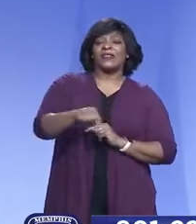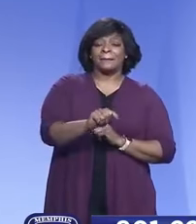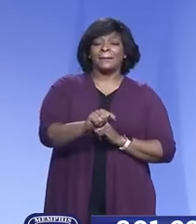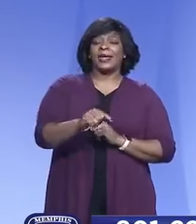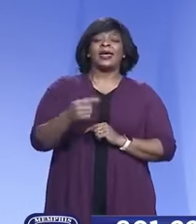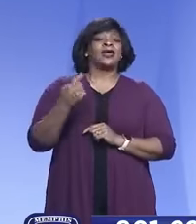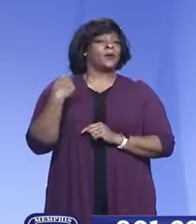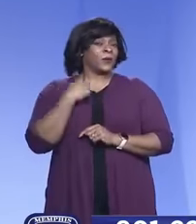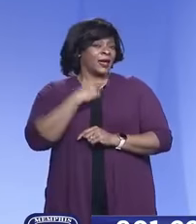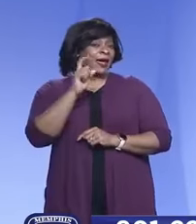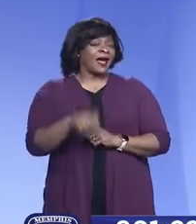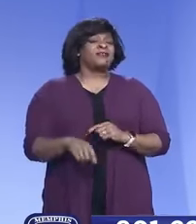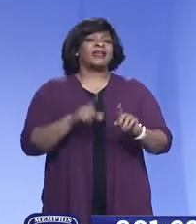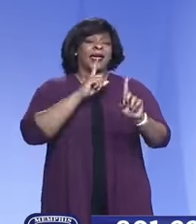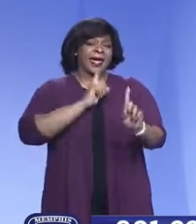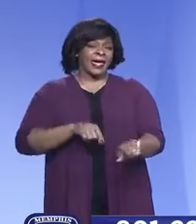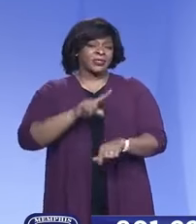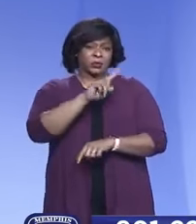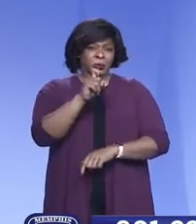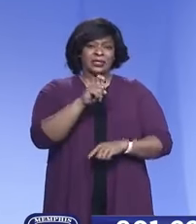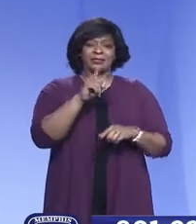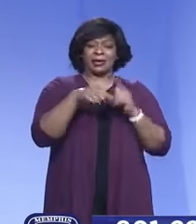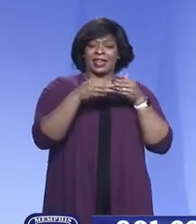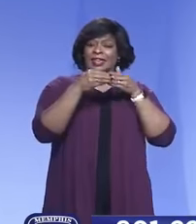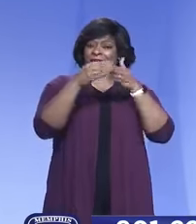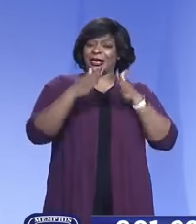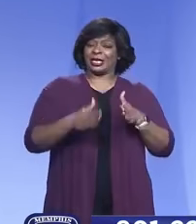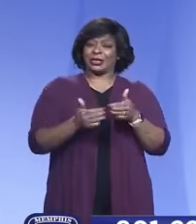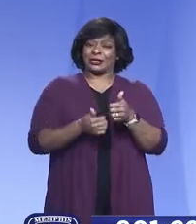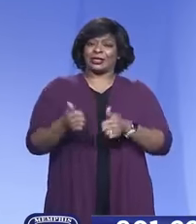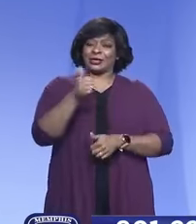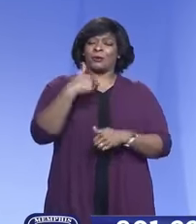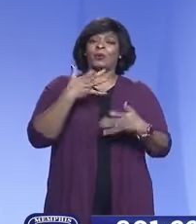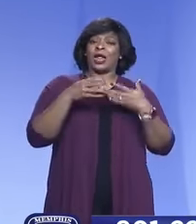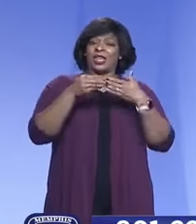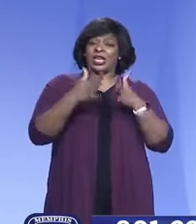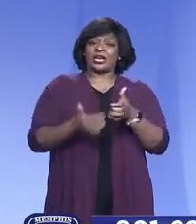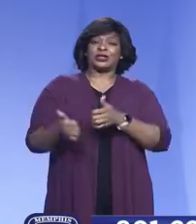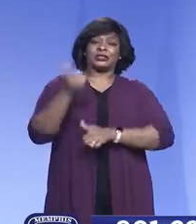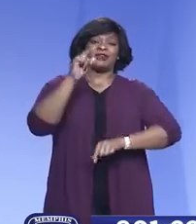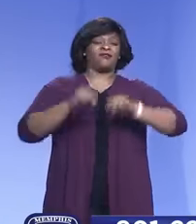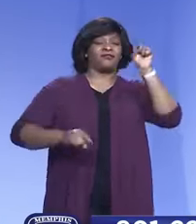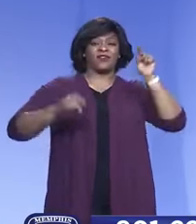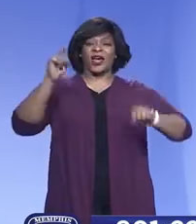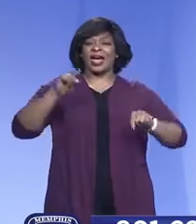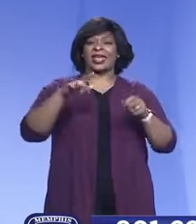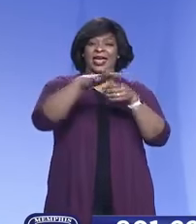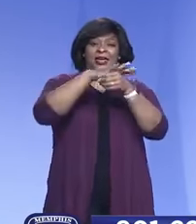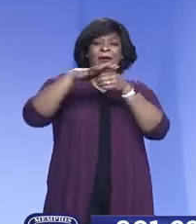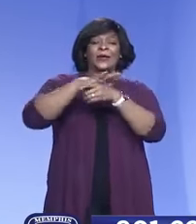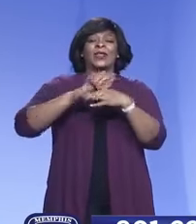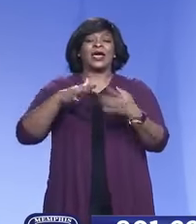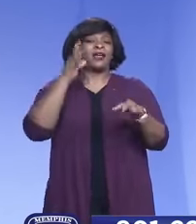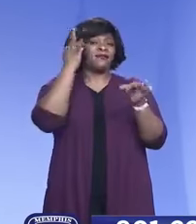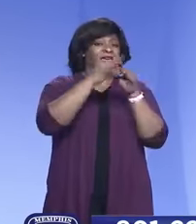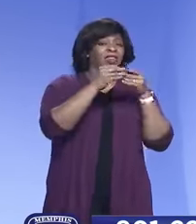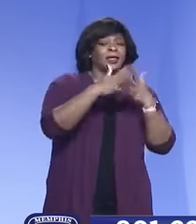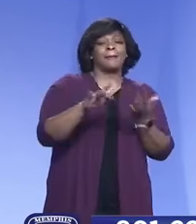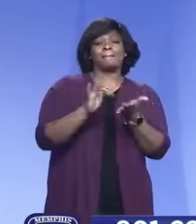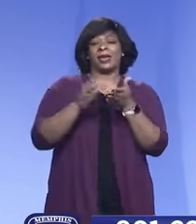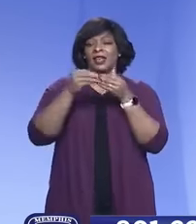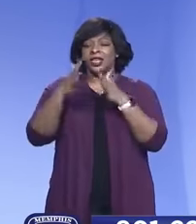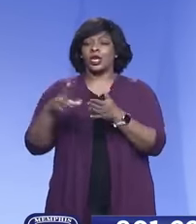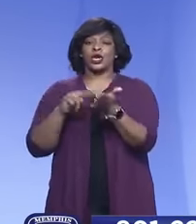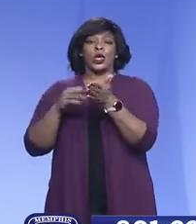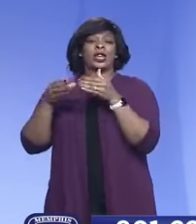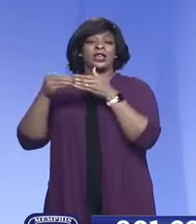think we have to answer questions of leaders. Clearly, we want leaders in a variety of areas, including faith leaders, medical leaders,